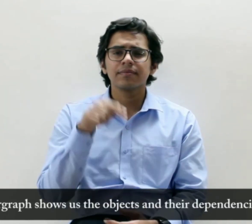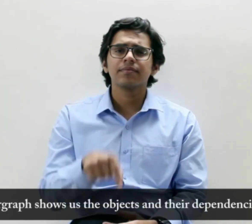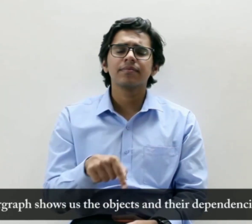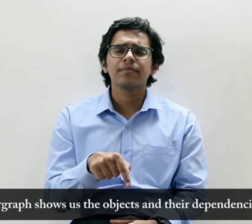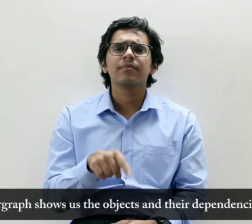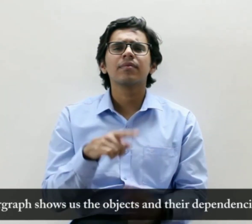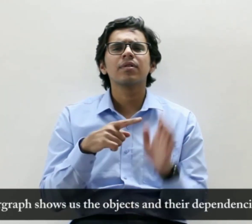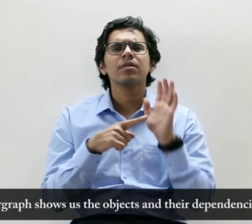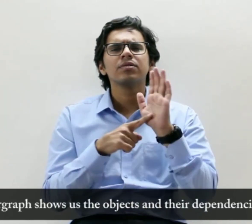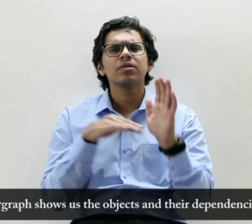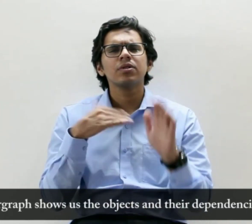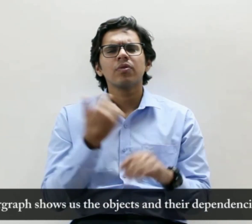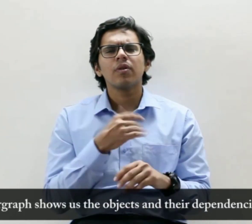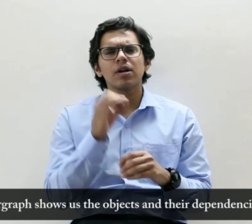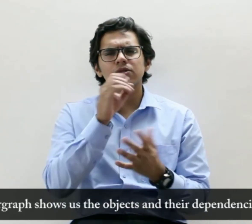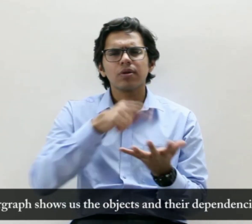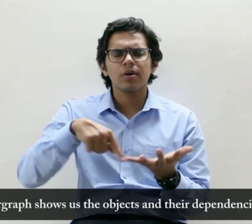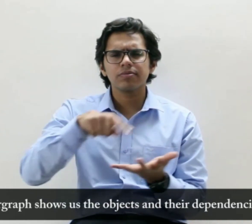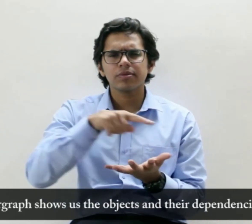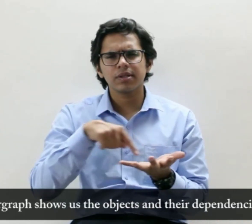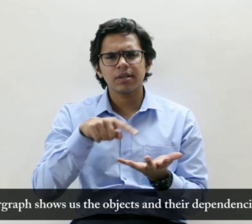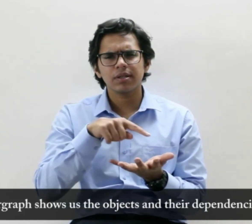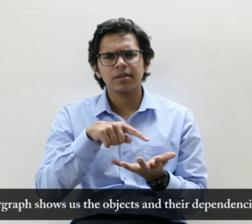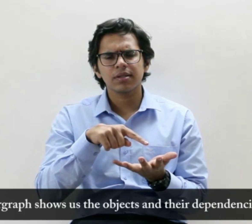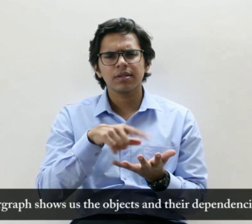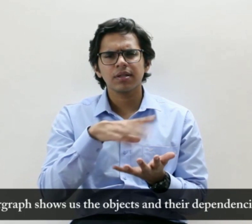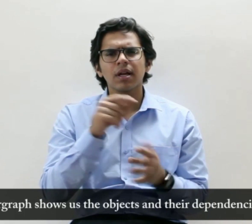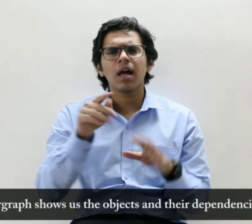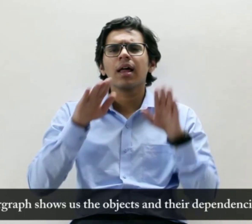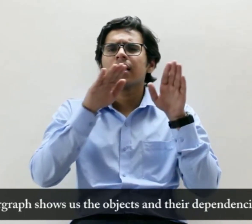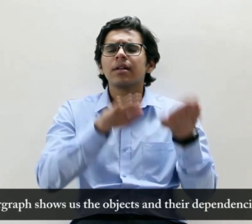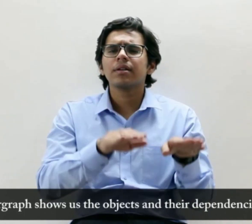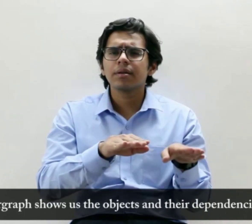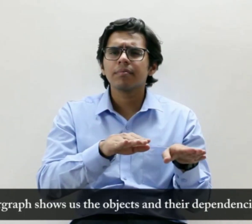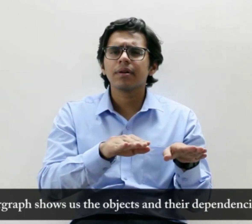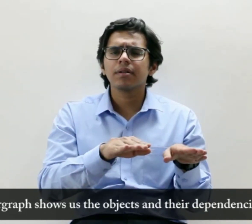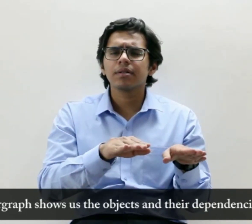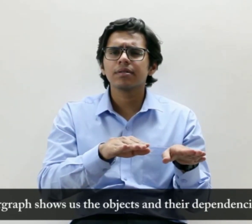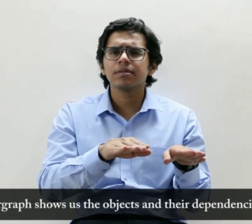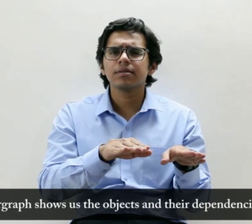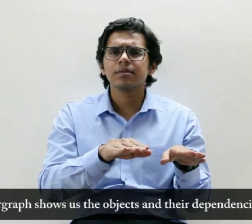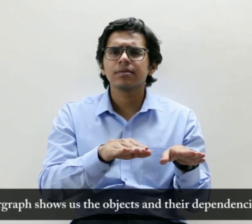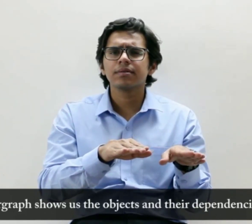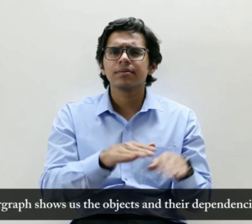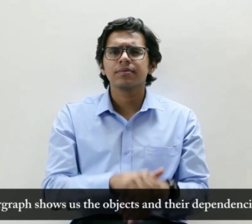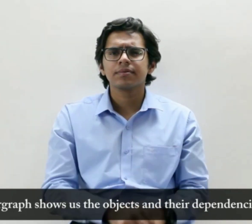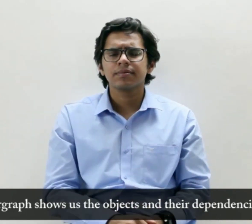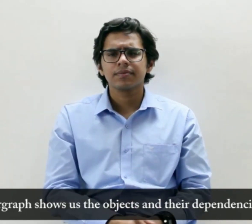The hypergraph shows us the objects and their dependencies